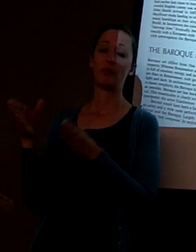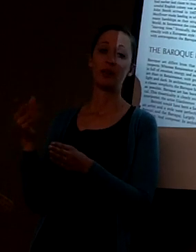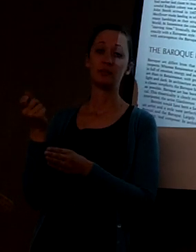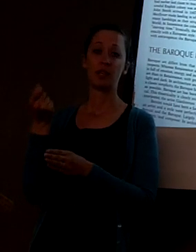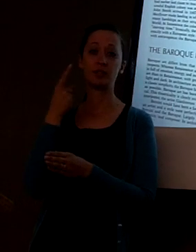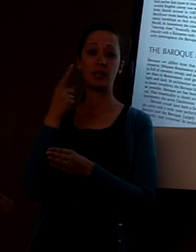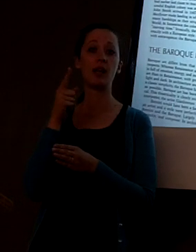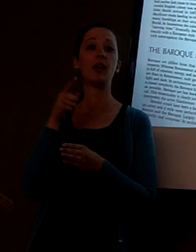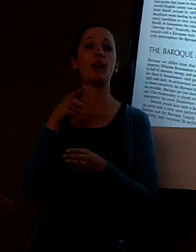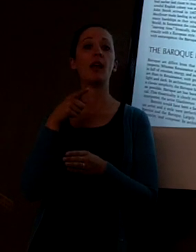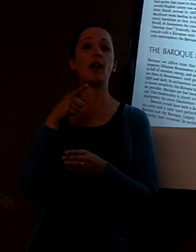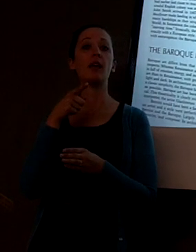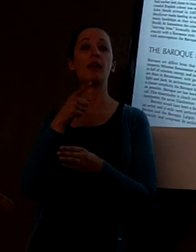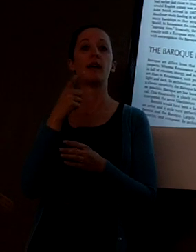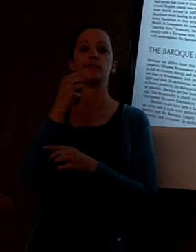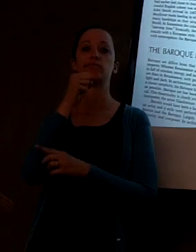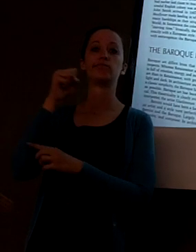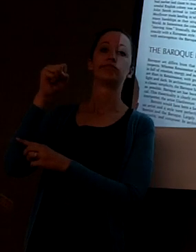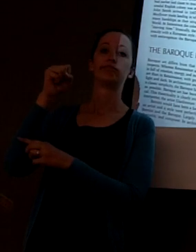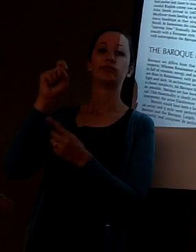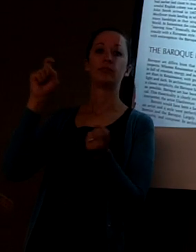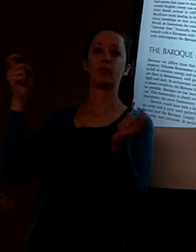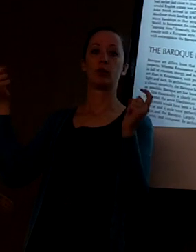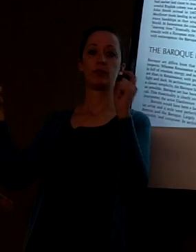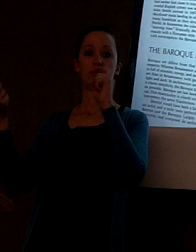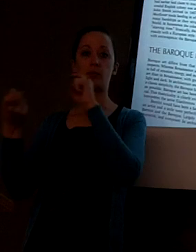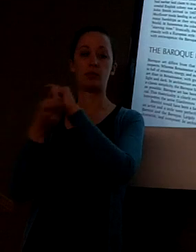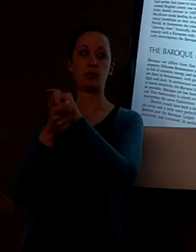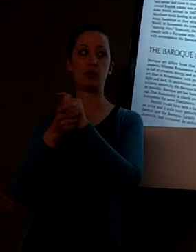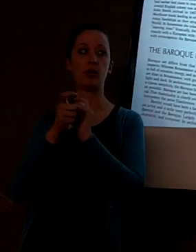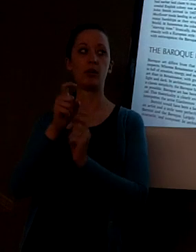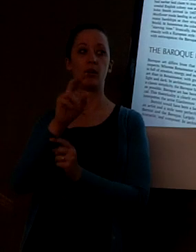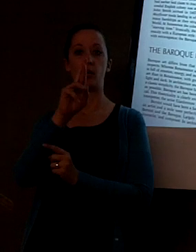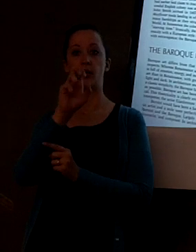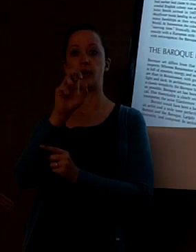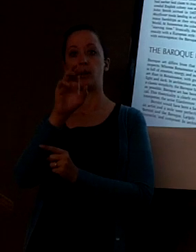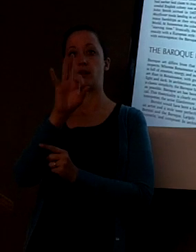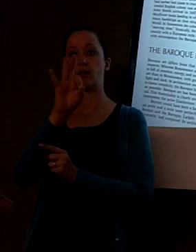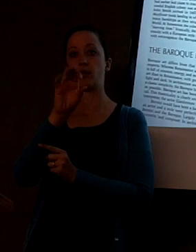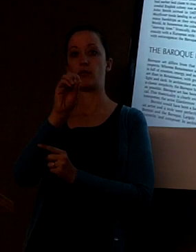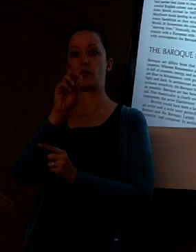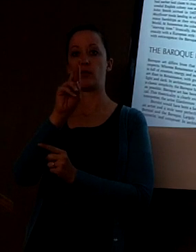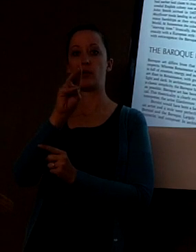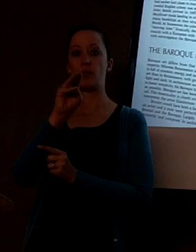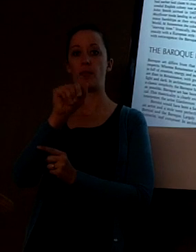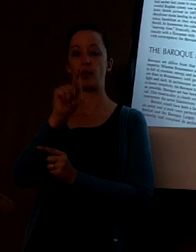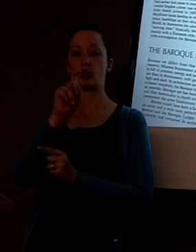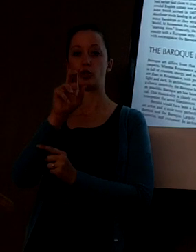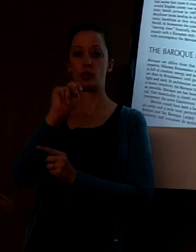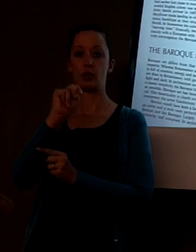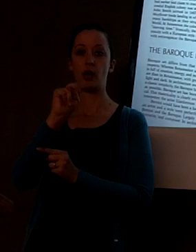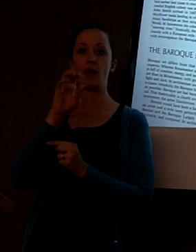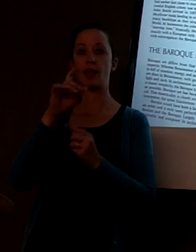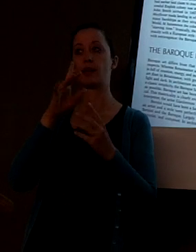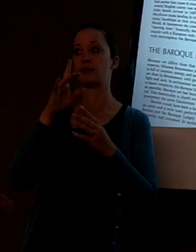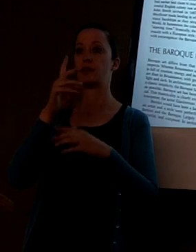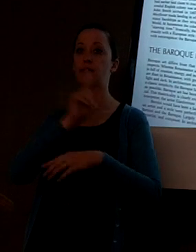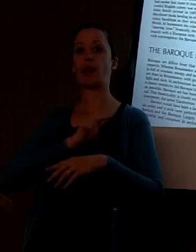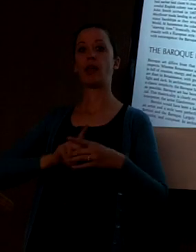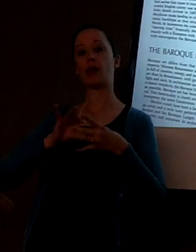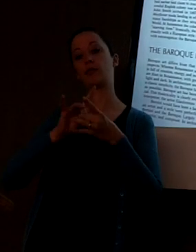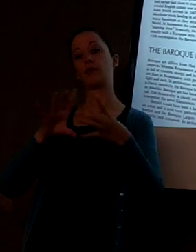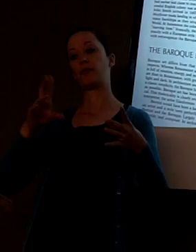the Counter-Reformation started, it gave them a power to break away from the Catholic Church. Although the